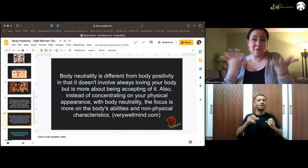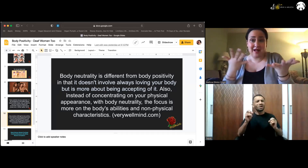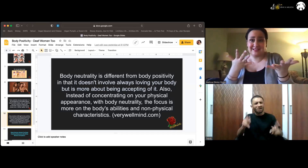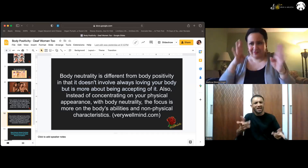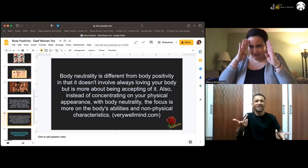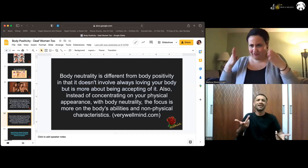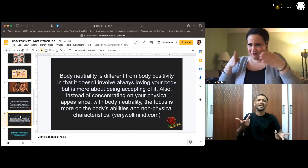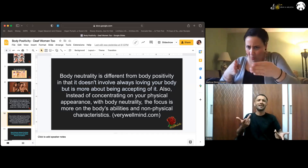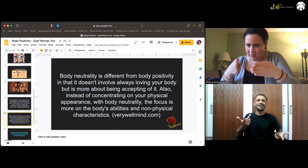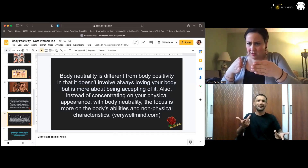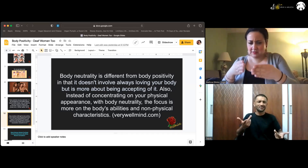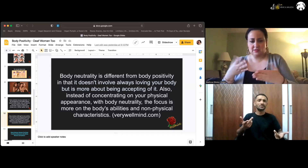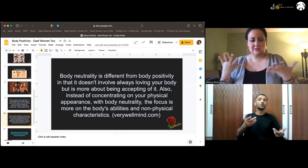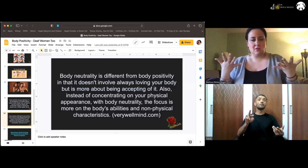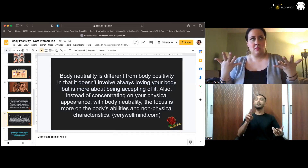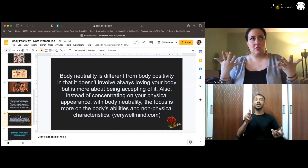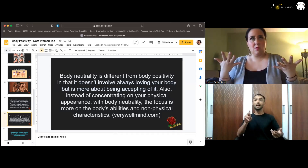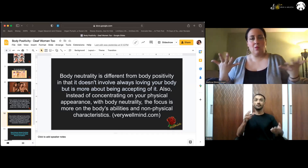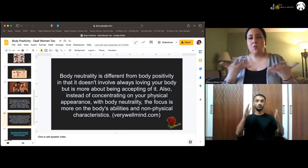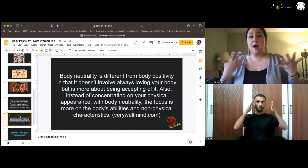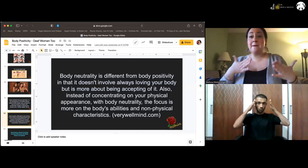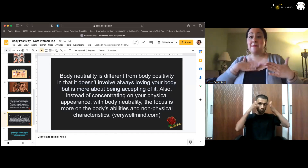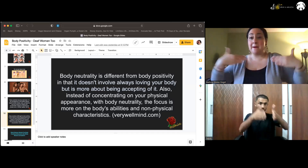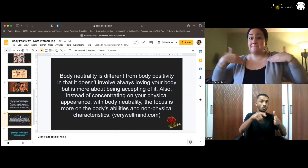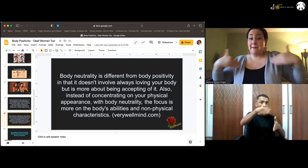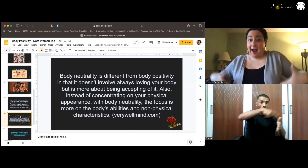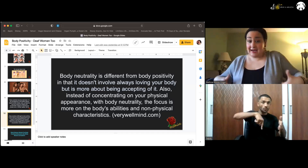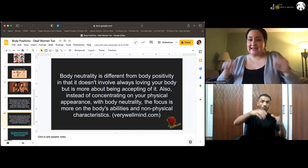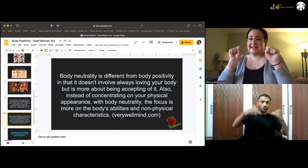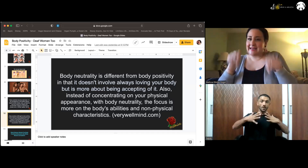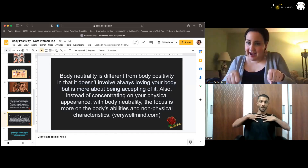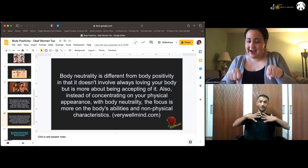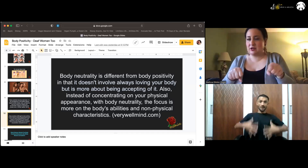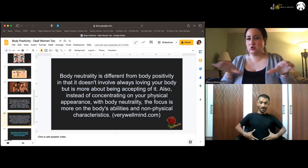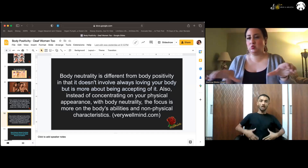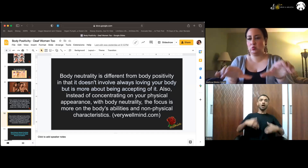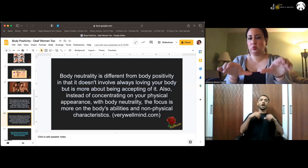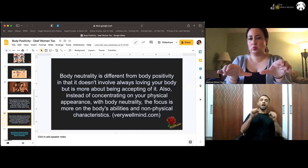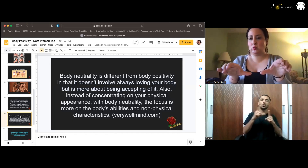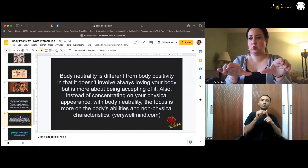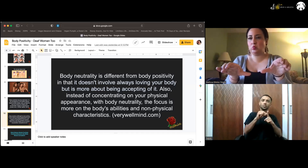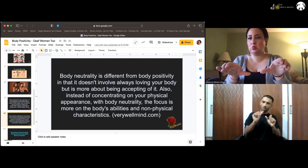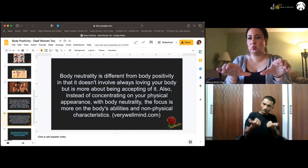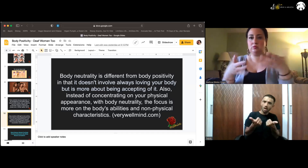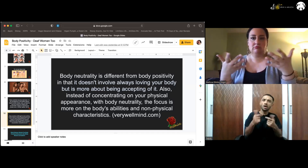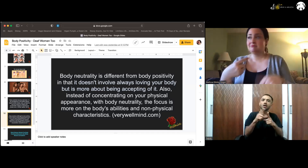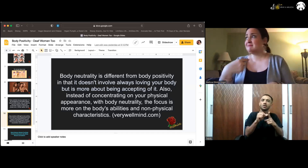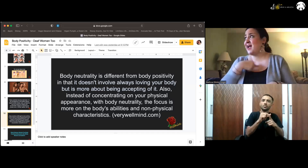But still, this is how my mood swings were. I was thinking so randomly, I couldn't concentrate that my body is good, or